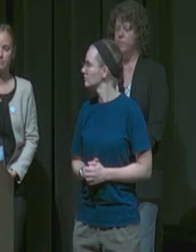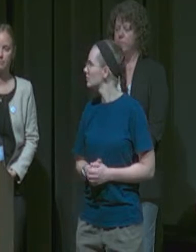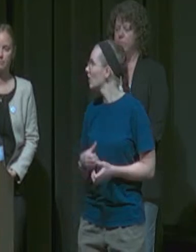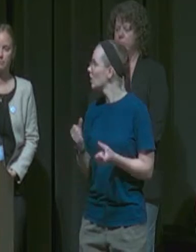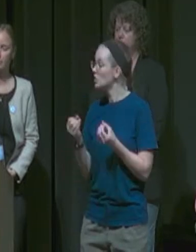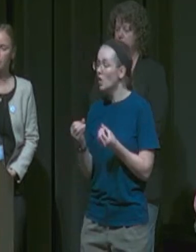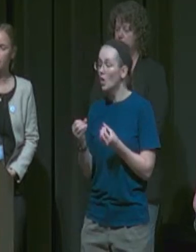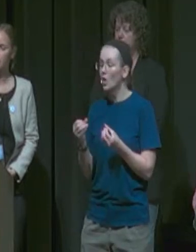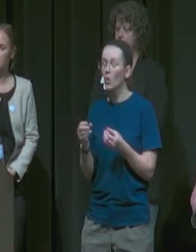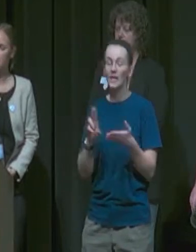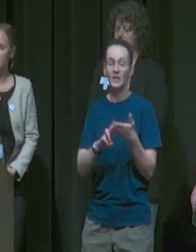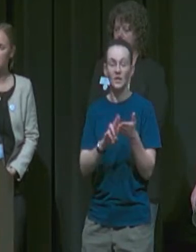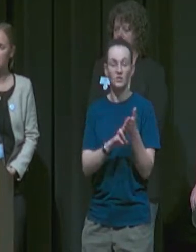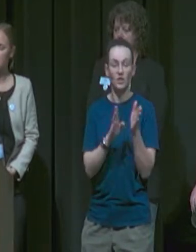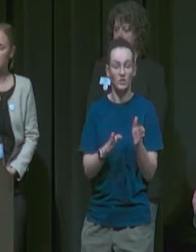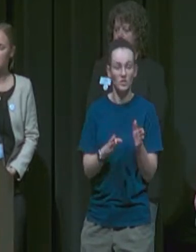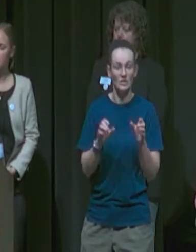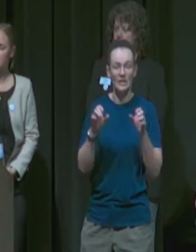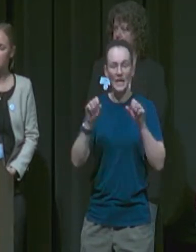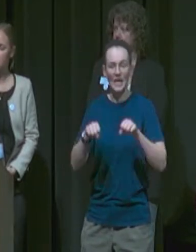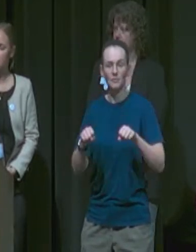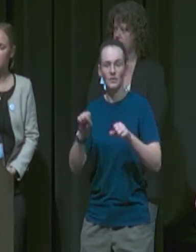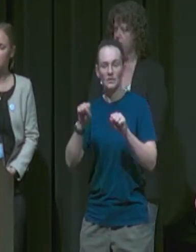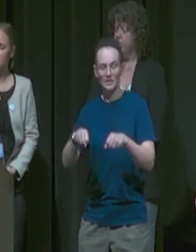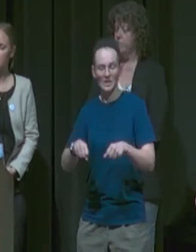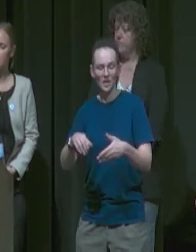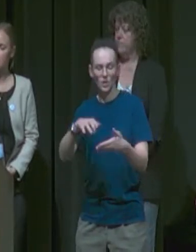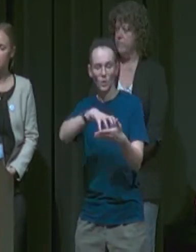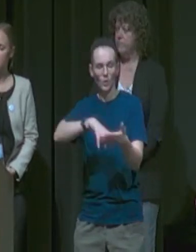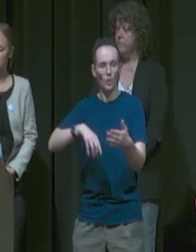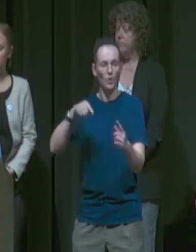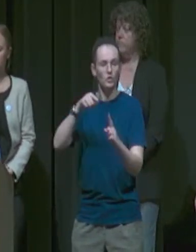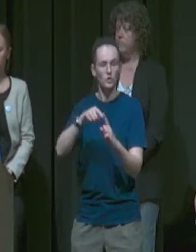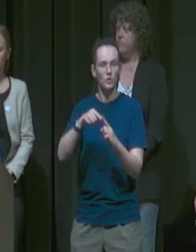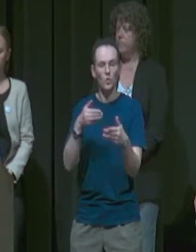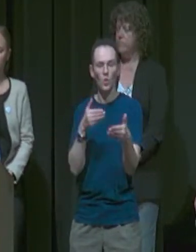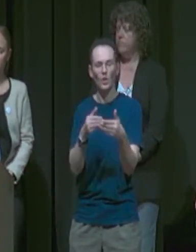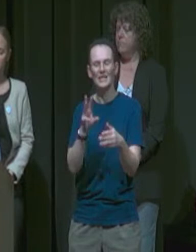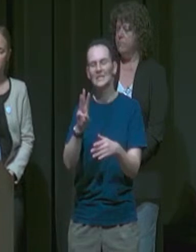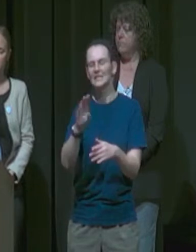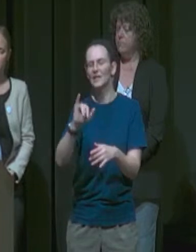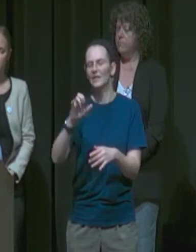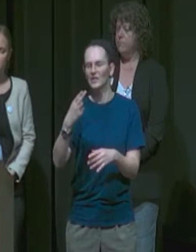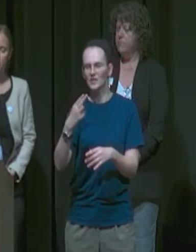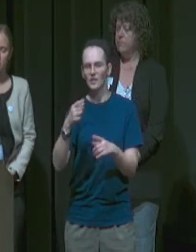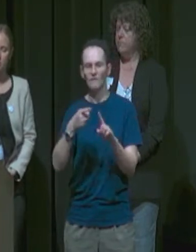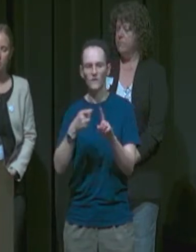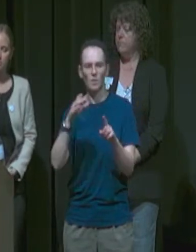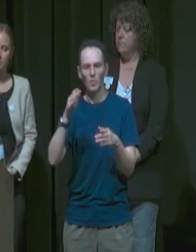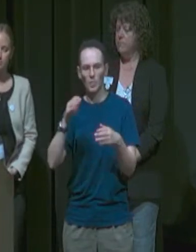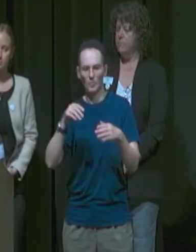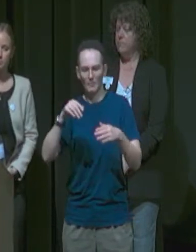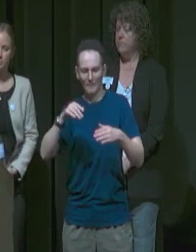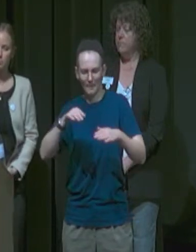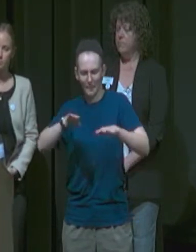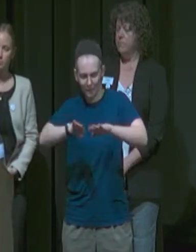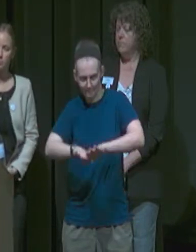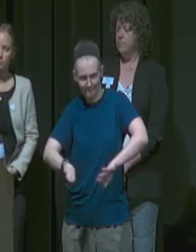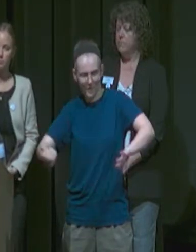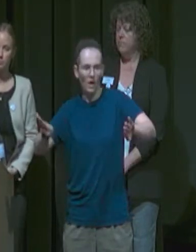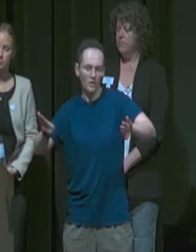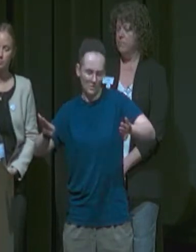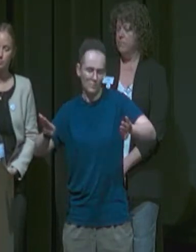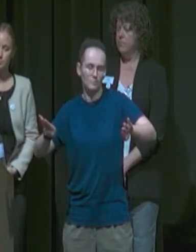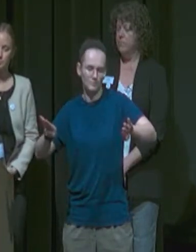So the contractors are able to dredge to within 6 inches-ish of the bottom. From what